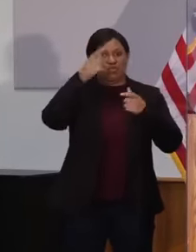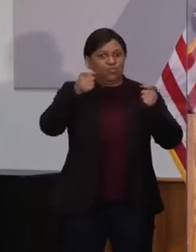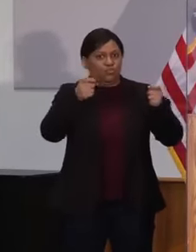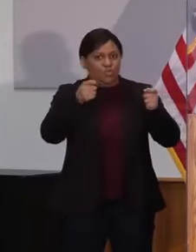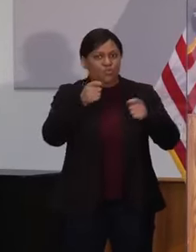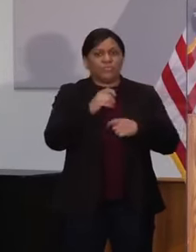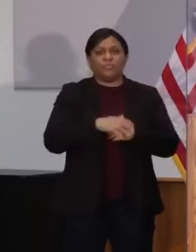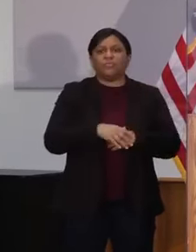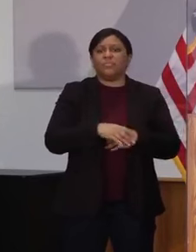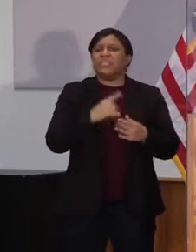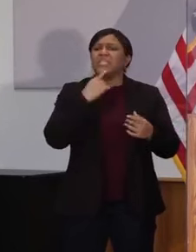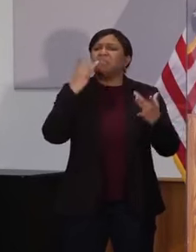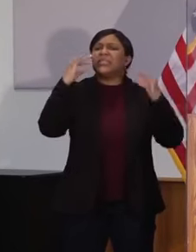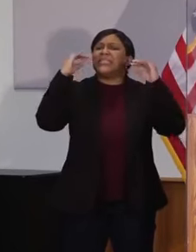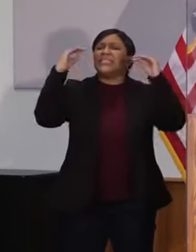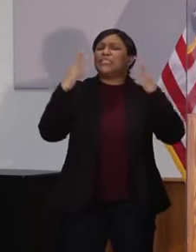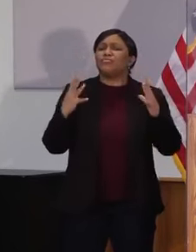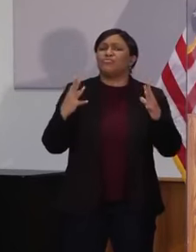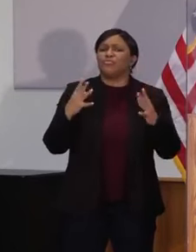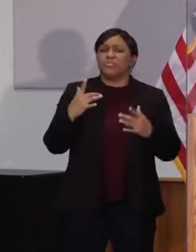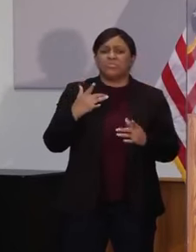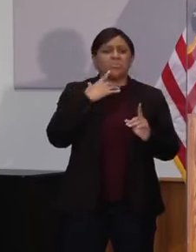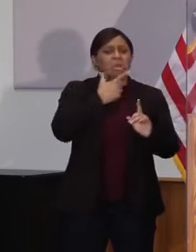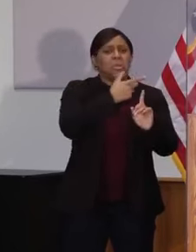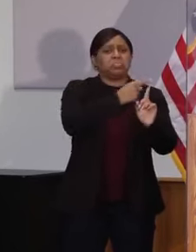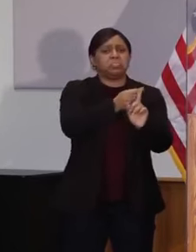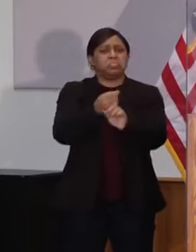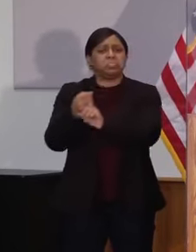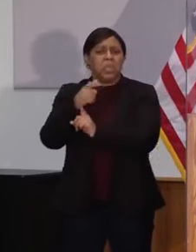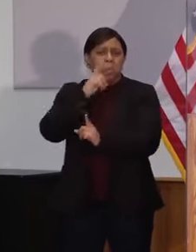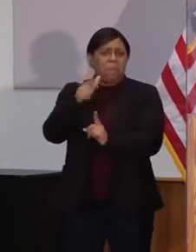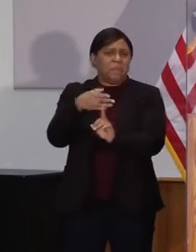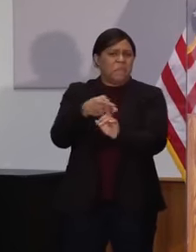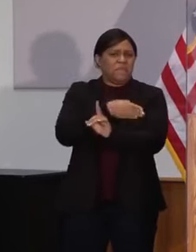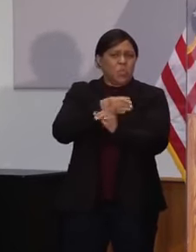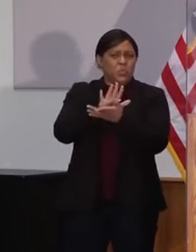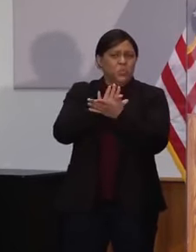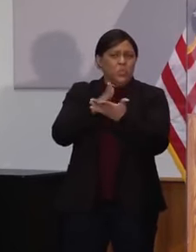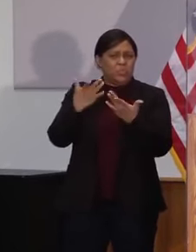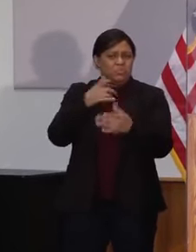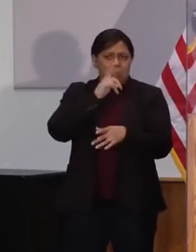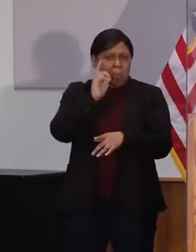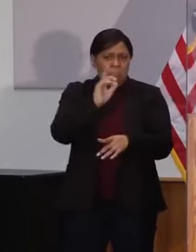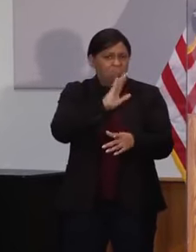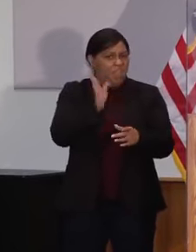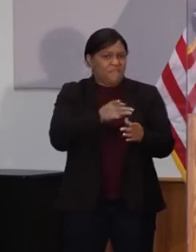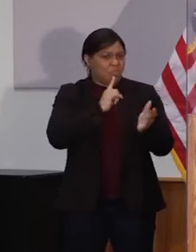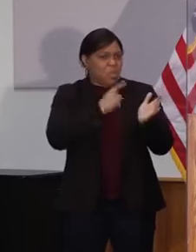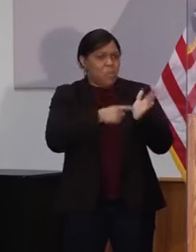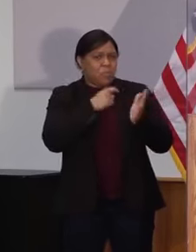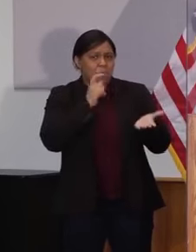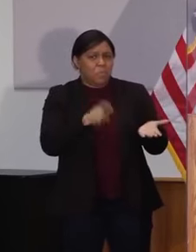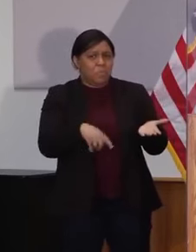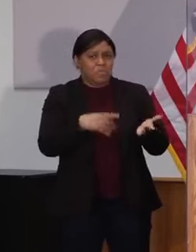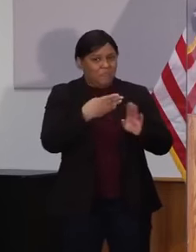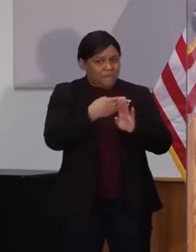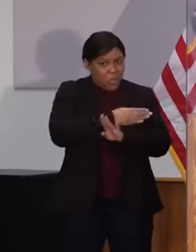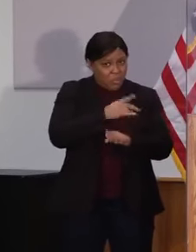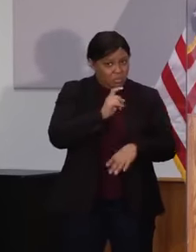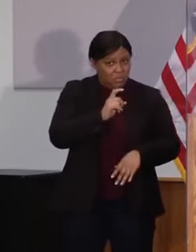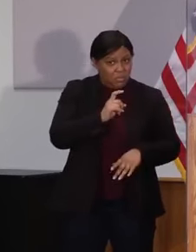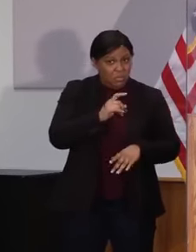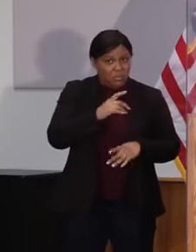speed up? It's a prerequisite here. It was never a prerequisite to opening schools. Our schools have been open. We've been in person. We have a large number of them there. This helps accelerate our